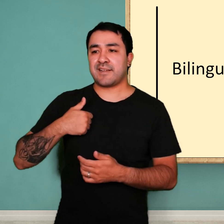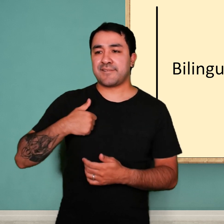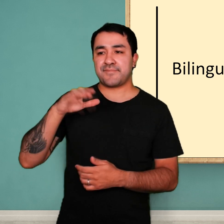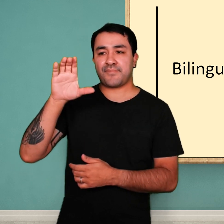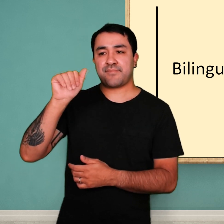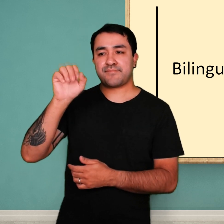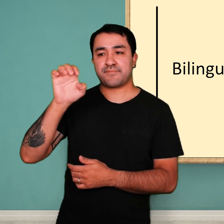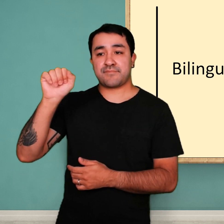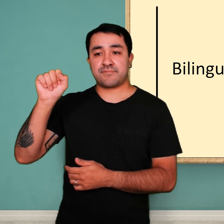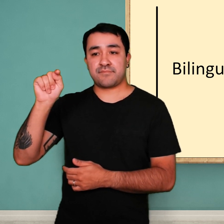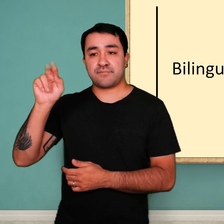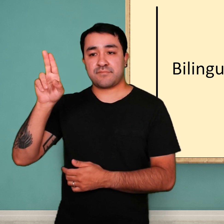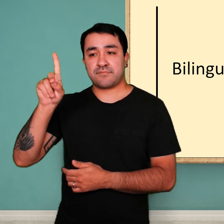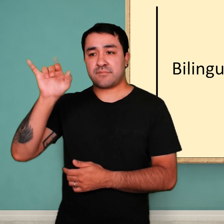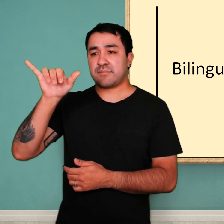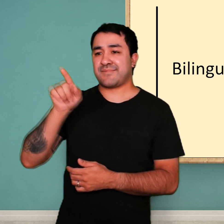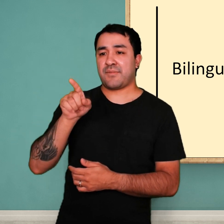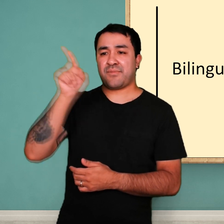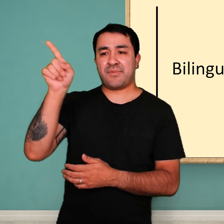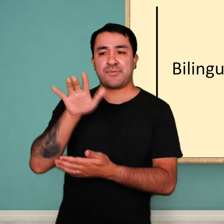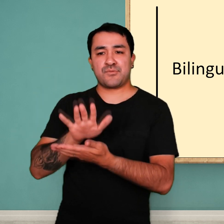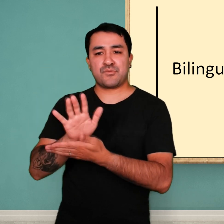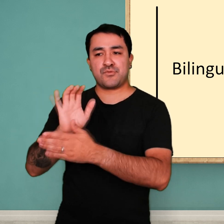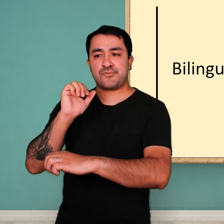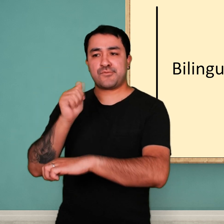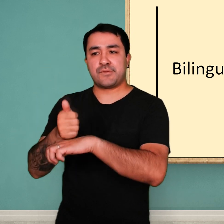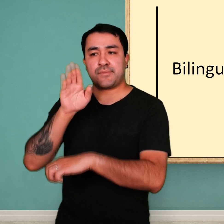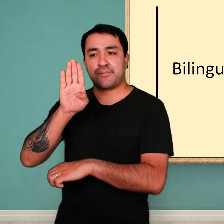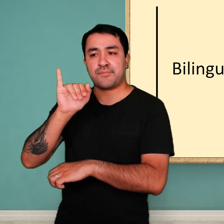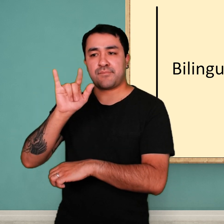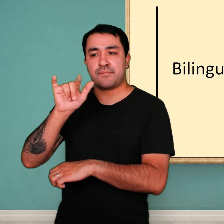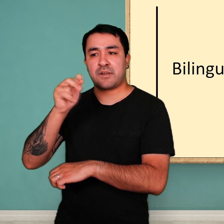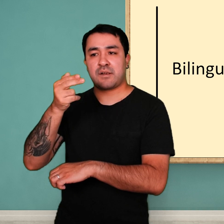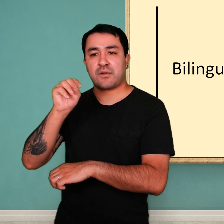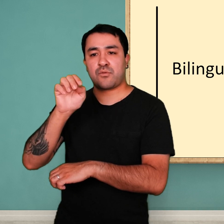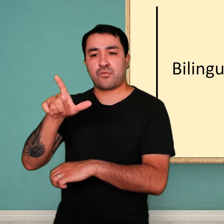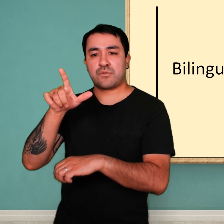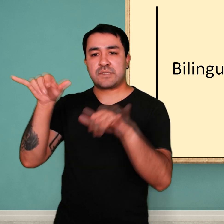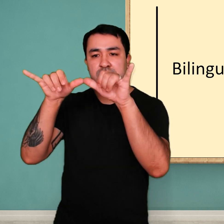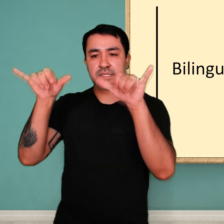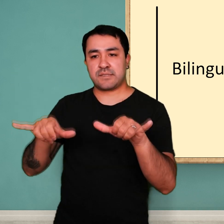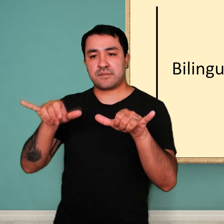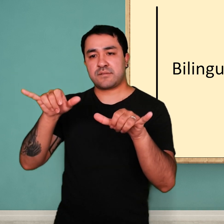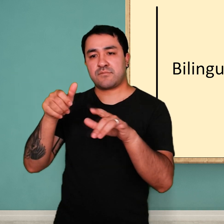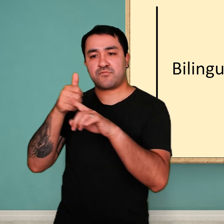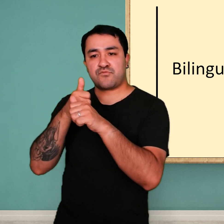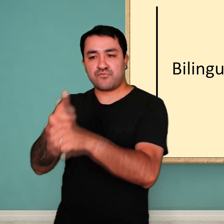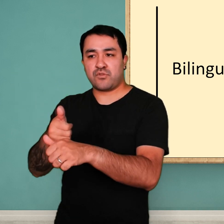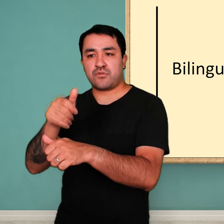the bilingual framework and review a Canadian case study that has implemented a bilingual framework.